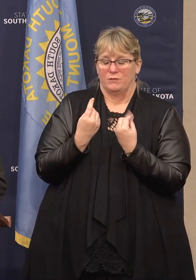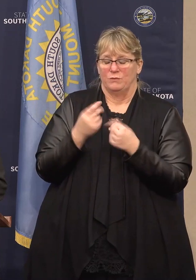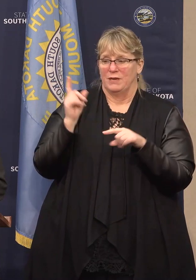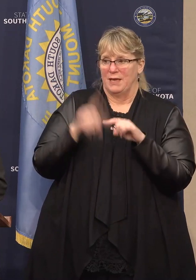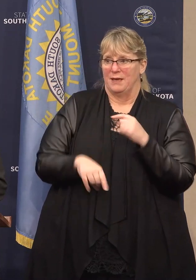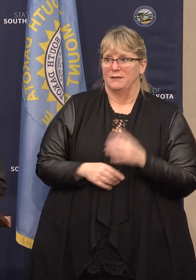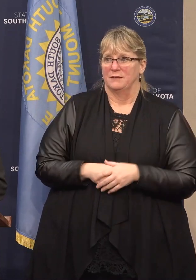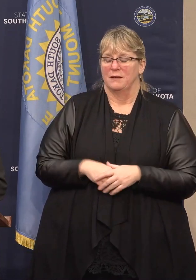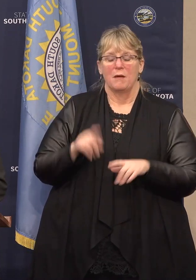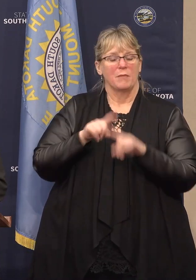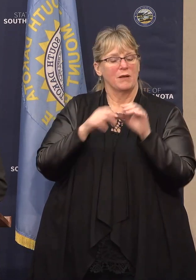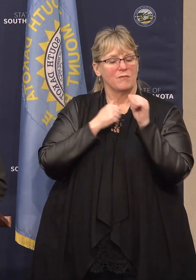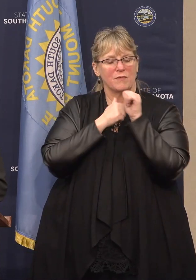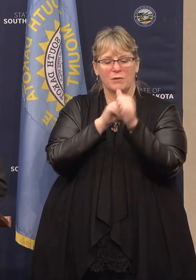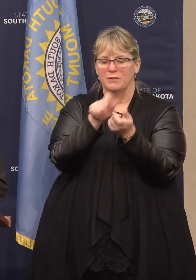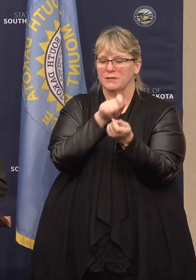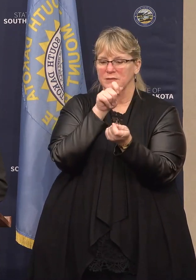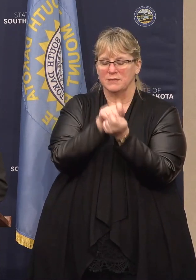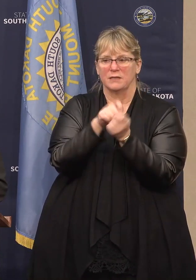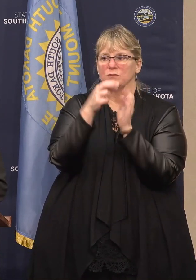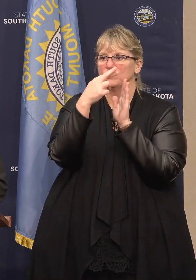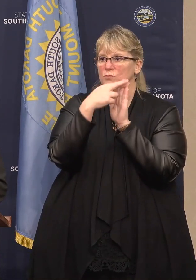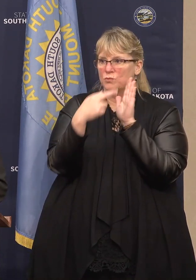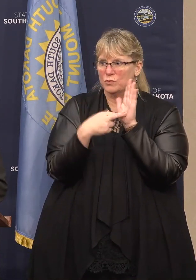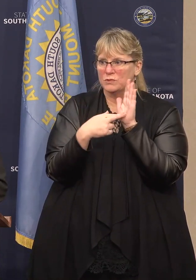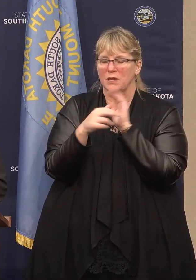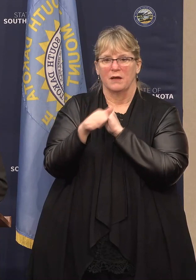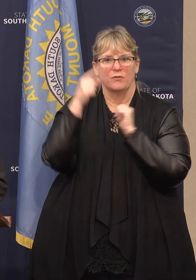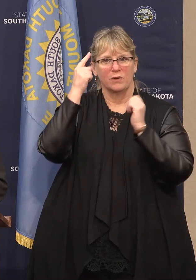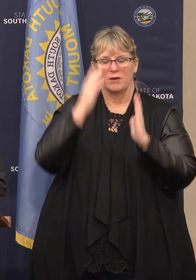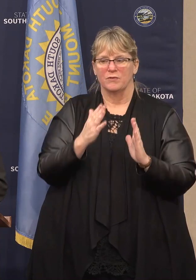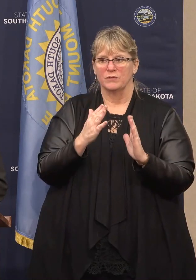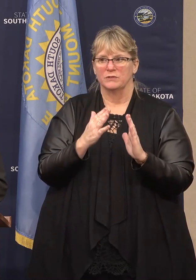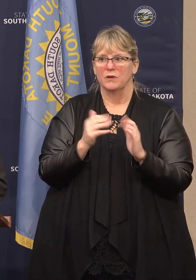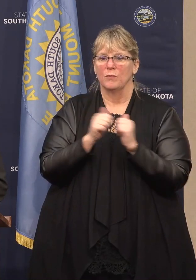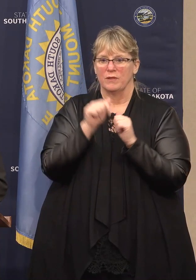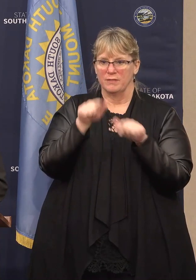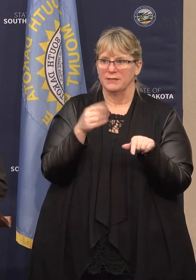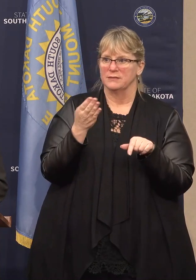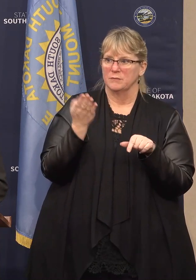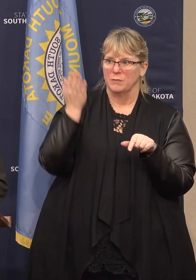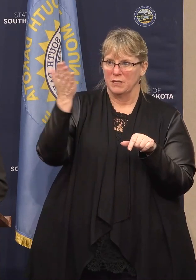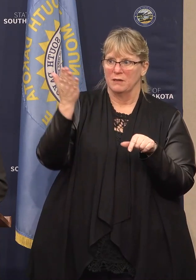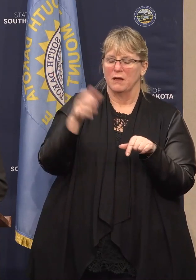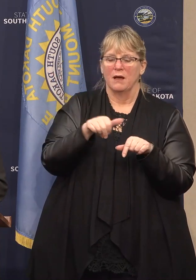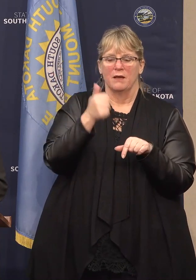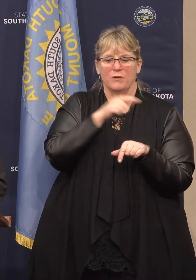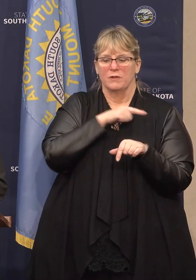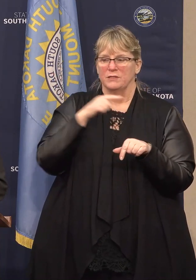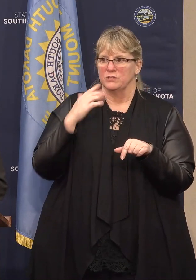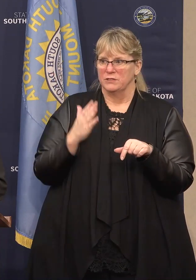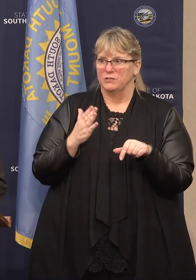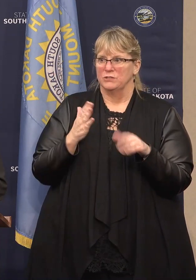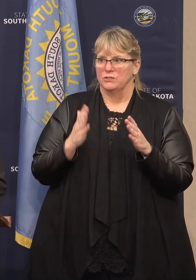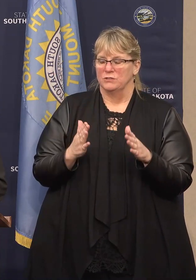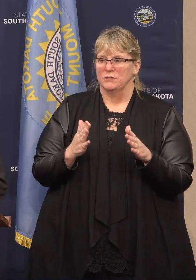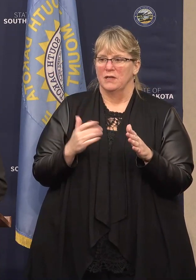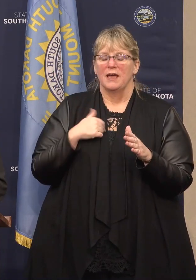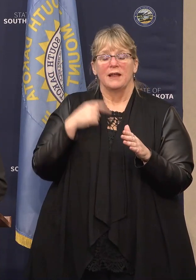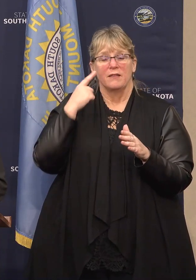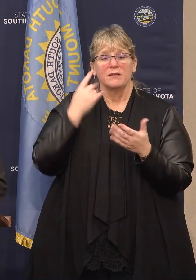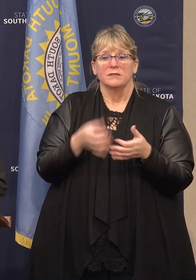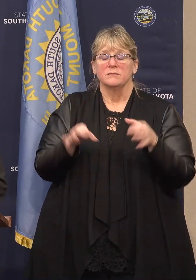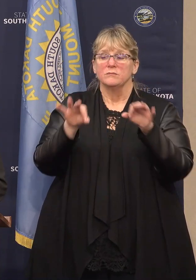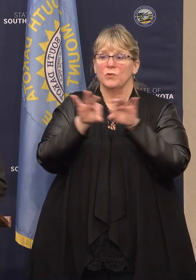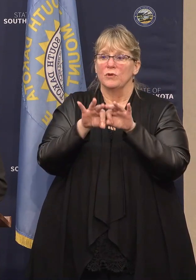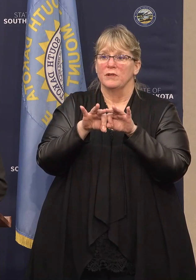But I am following the exact same protocols as other governors on this bill and other pieces of legislation. And I think it's